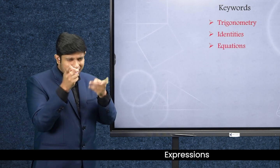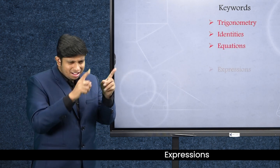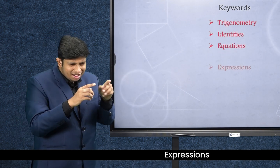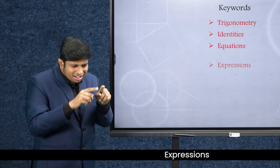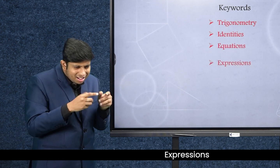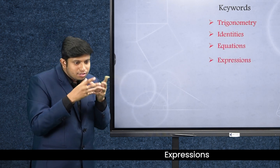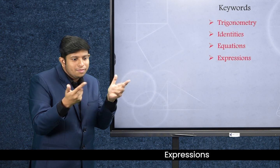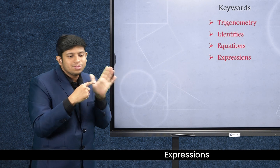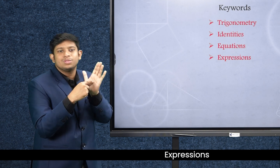expressions,